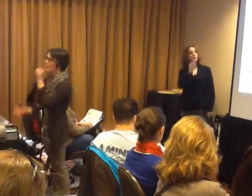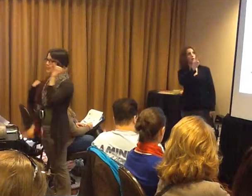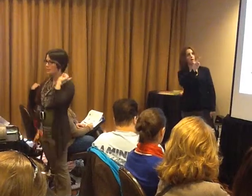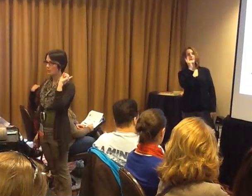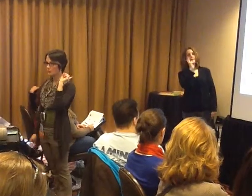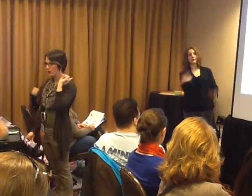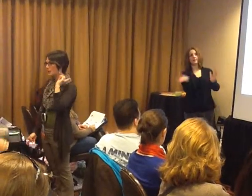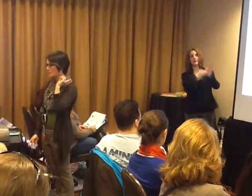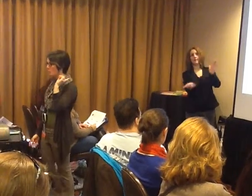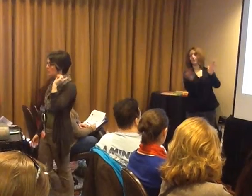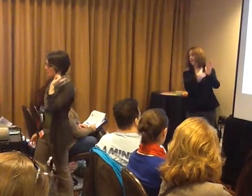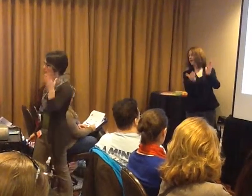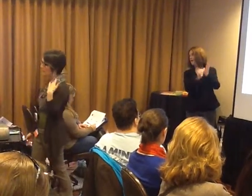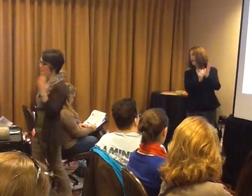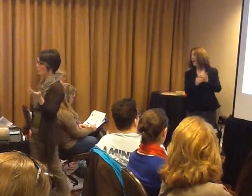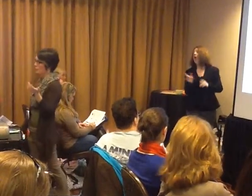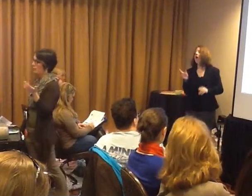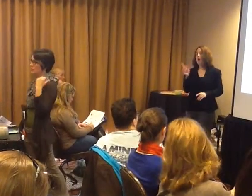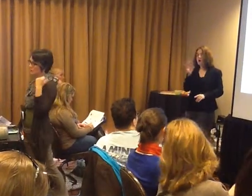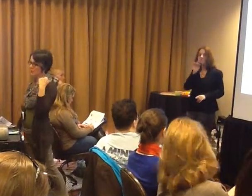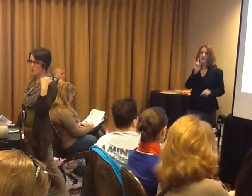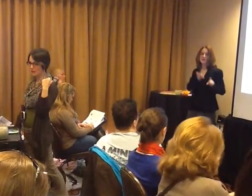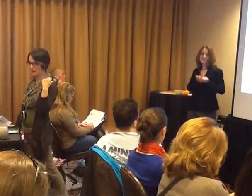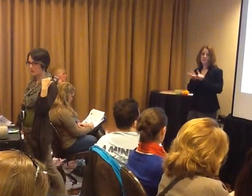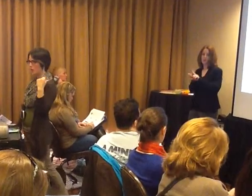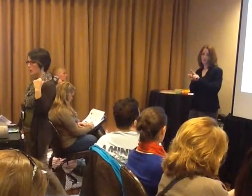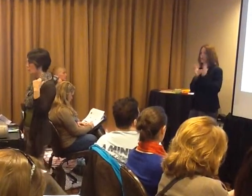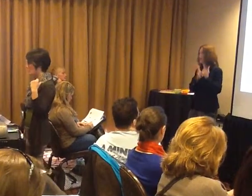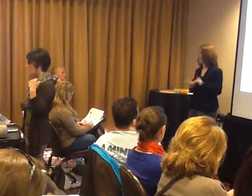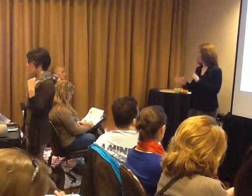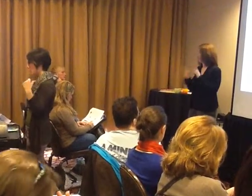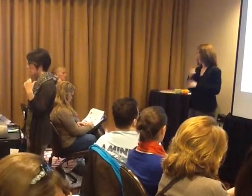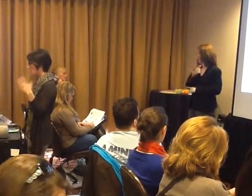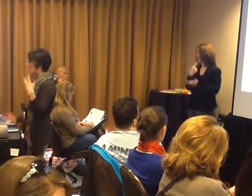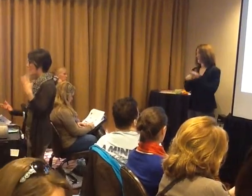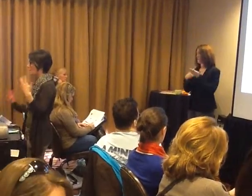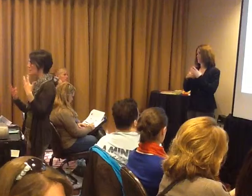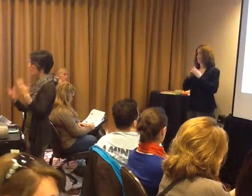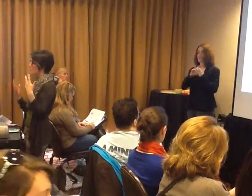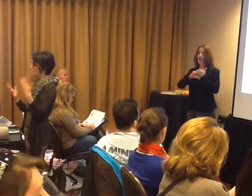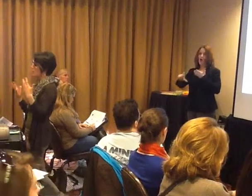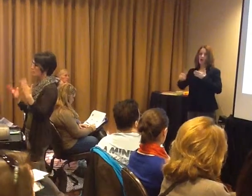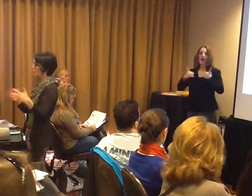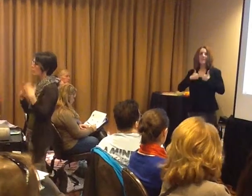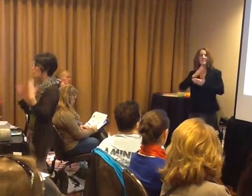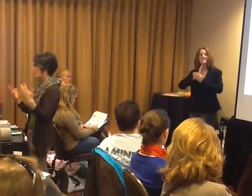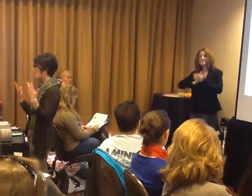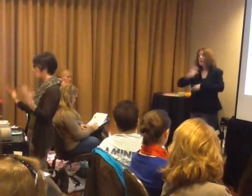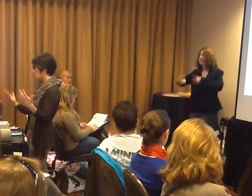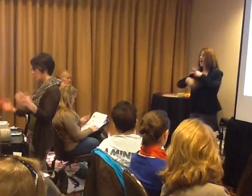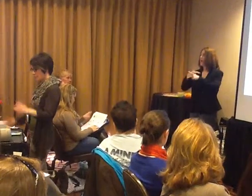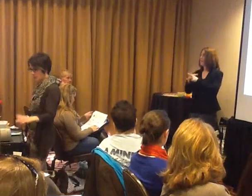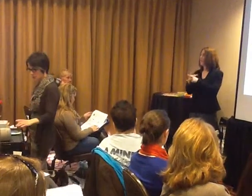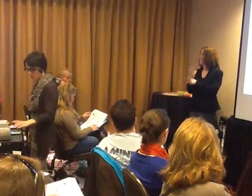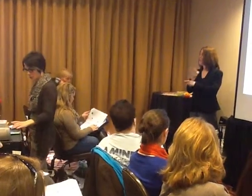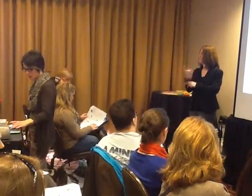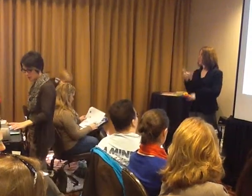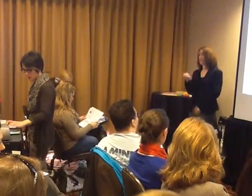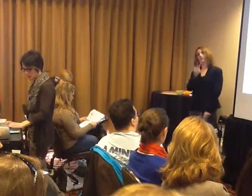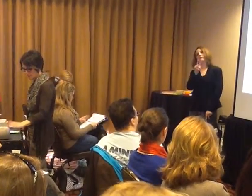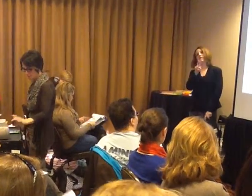again. Sounded very similar to me of the strategy that they were talking about in this article of having some sort of reference point for